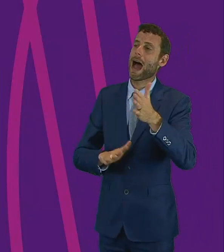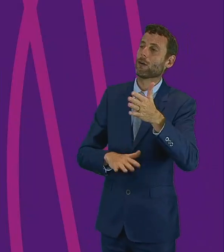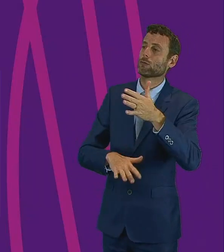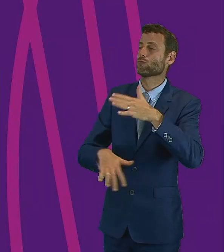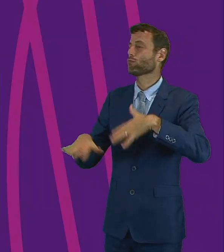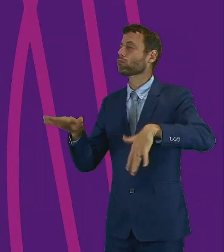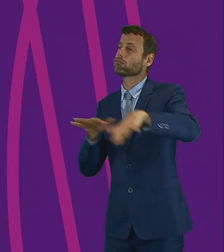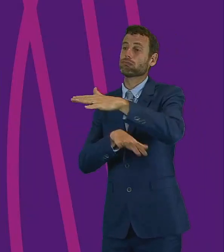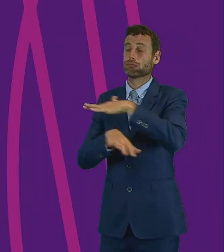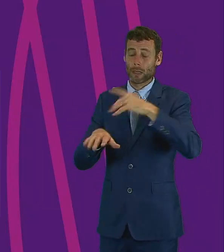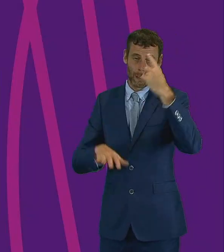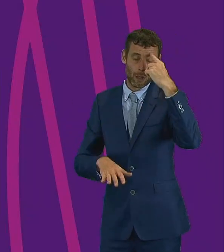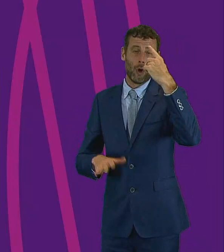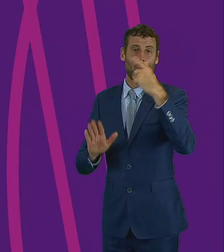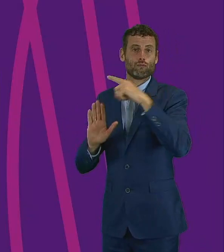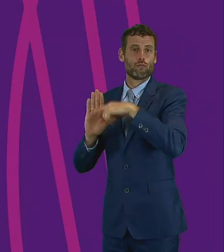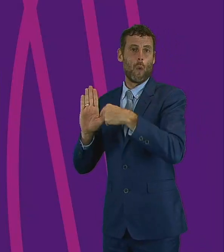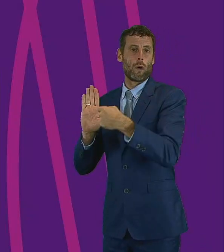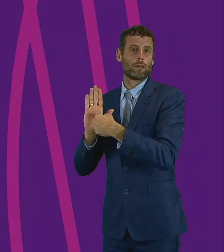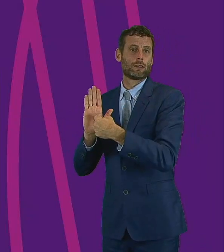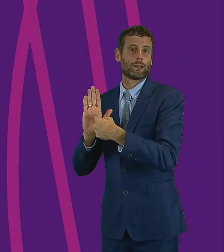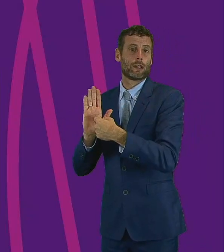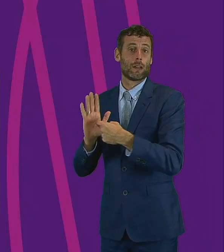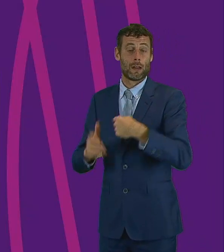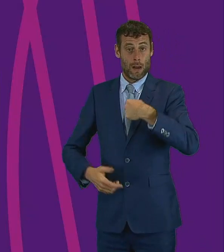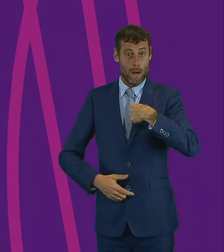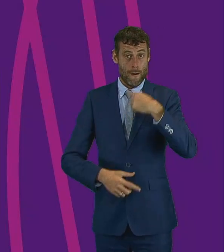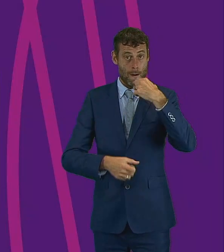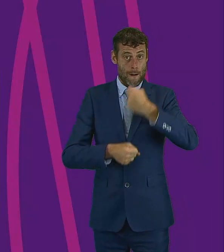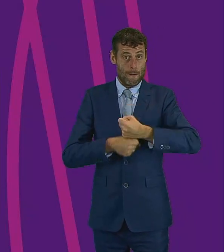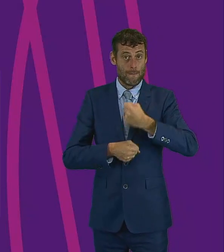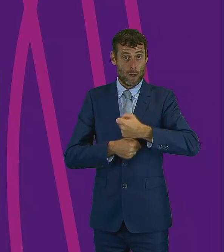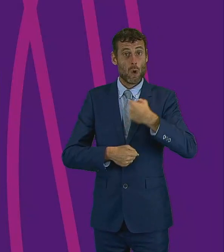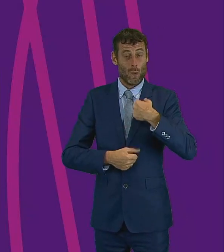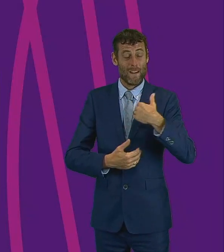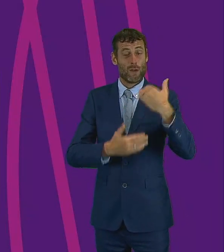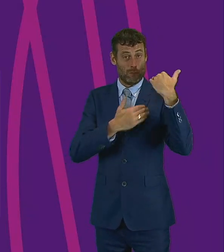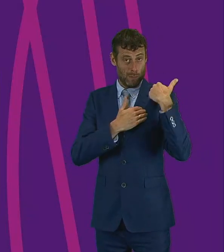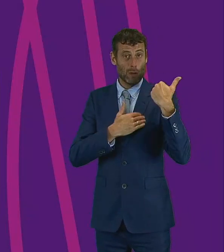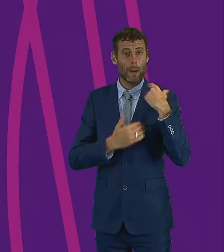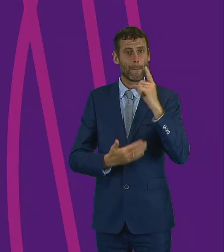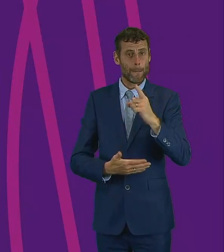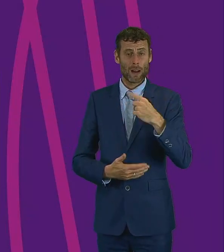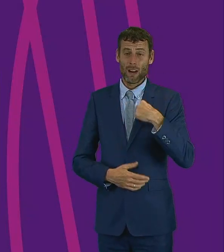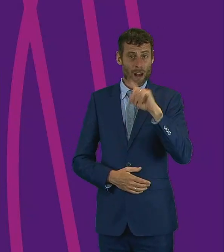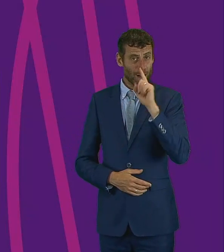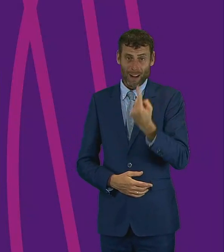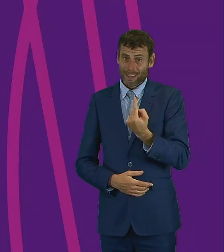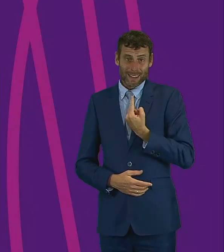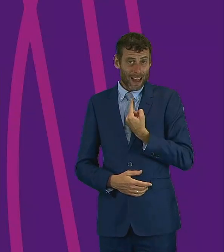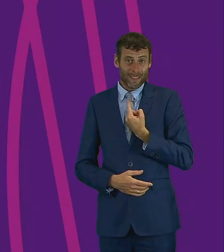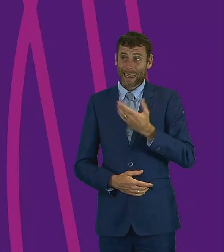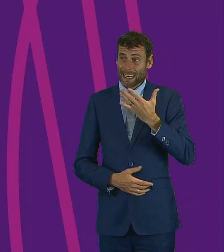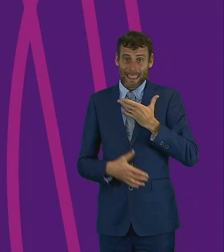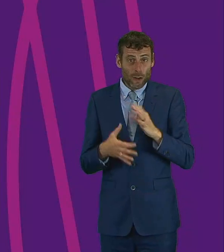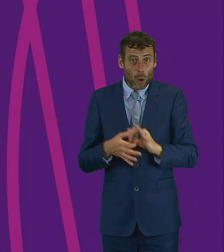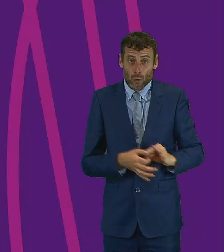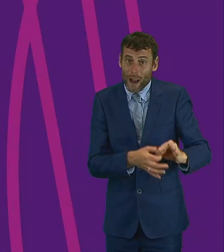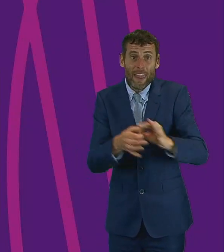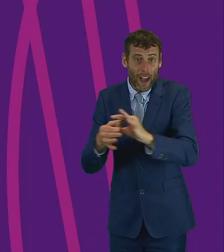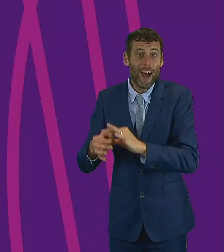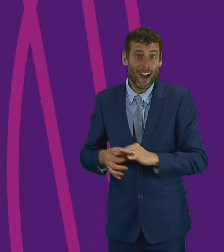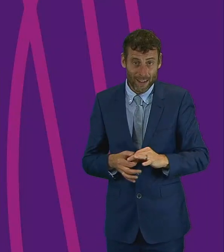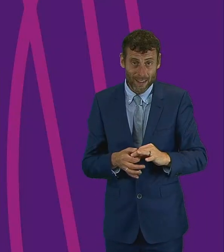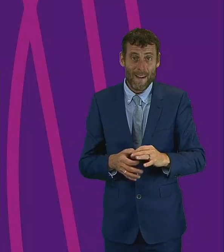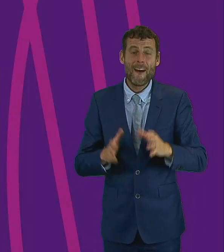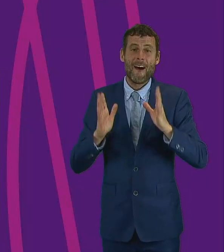all of the rules. Government has got the lead responsibility here, but government can't do this on its own. All of us have to do the right